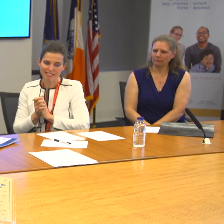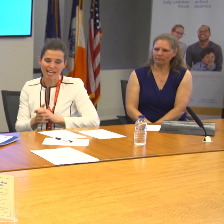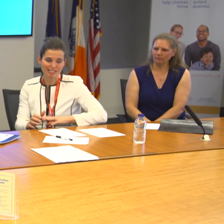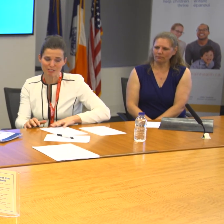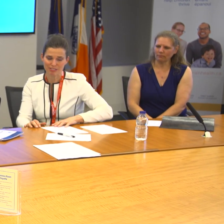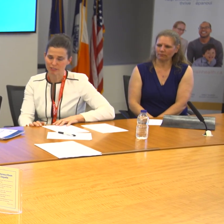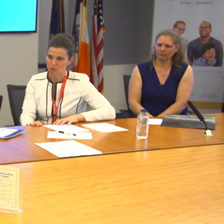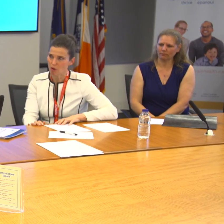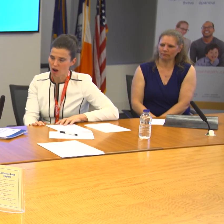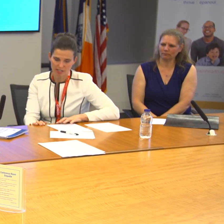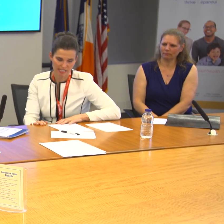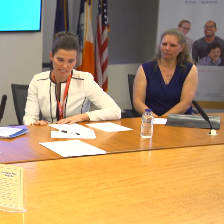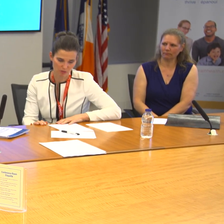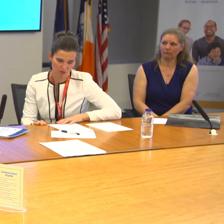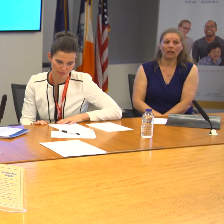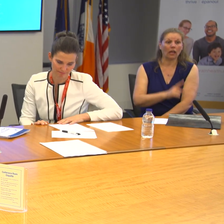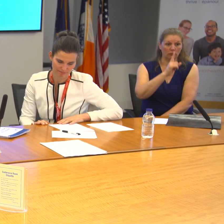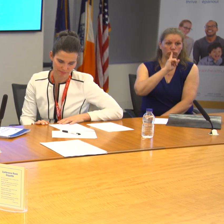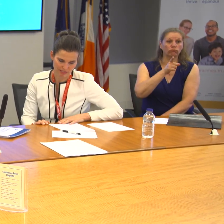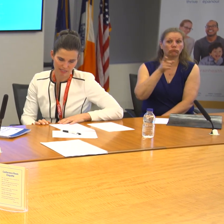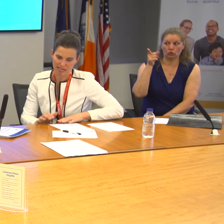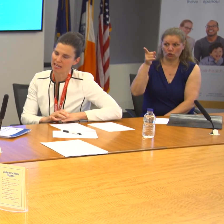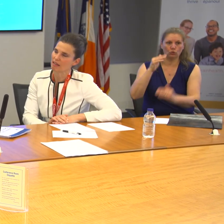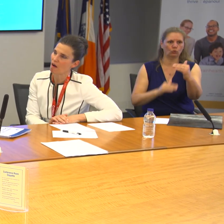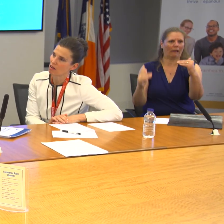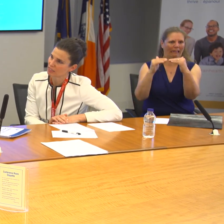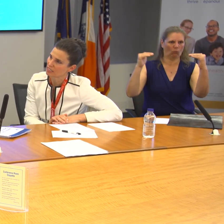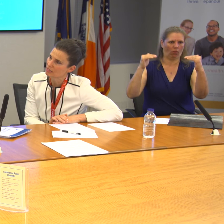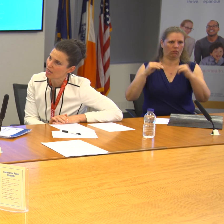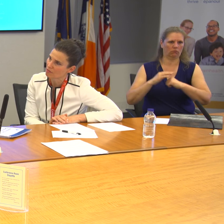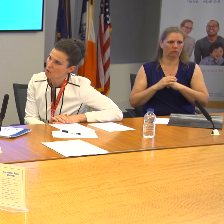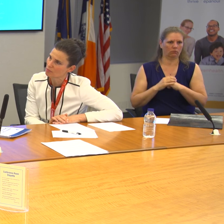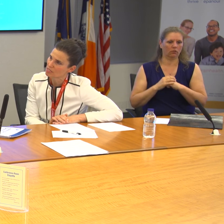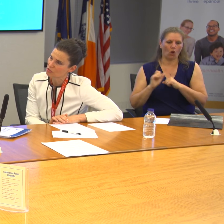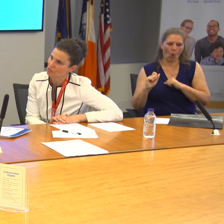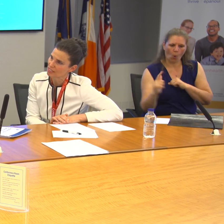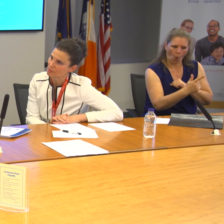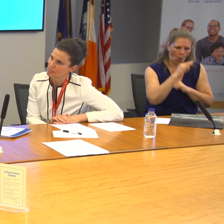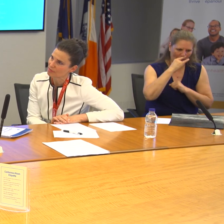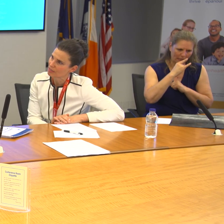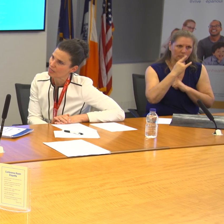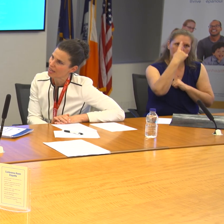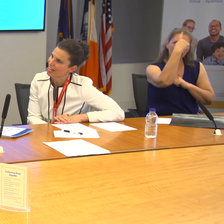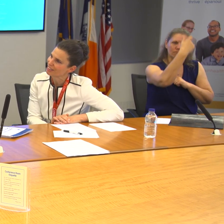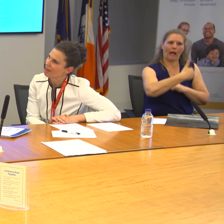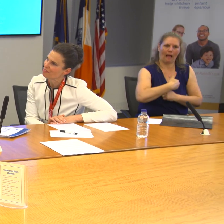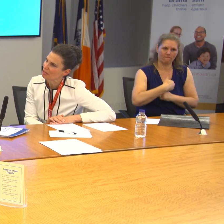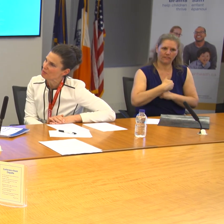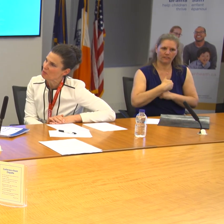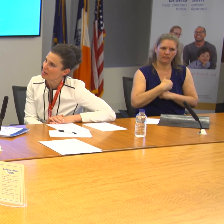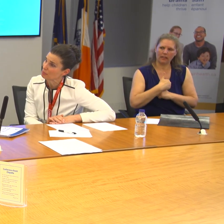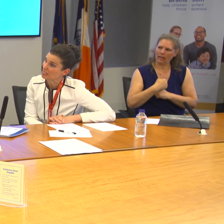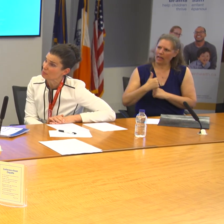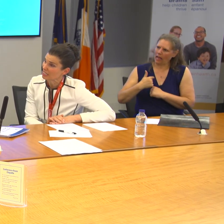And yes, you are equal. And all kids have hopes and dreams. I love